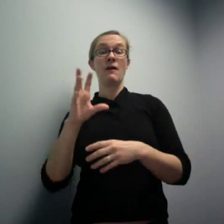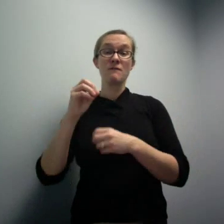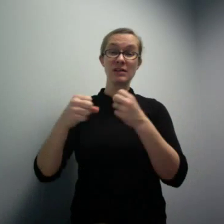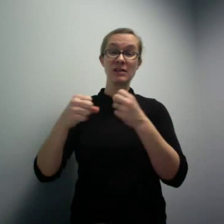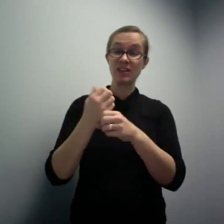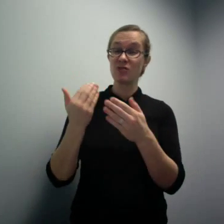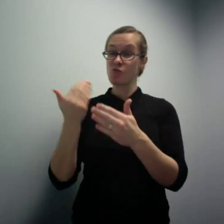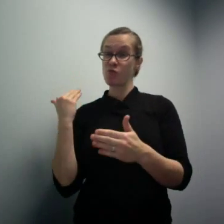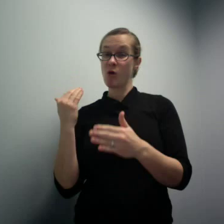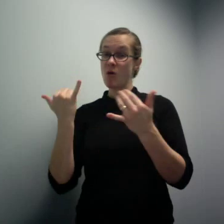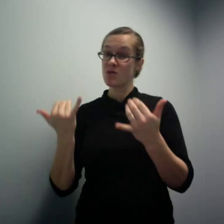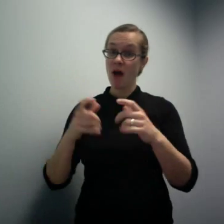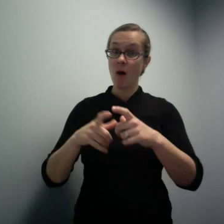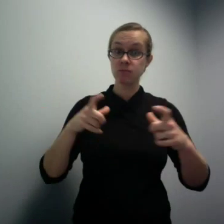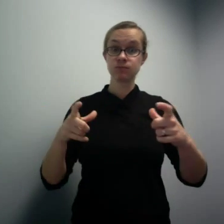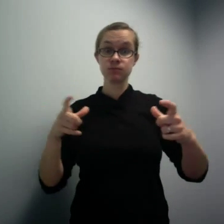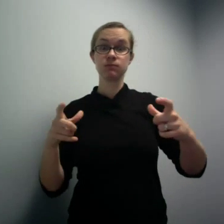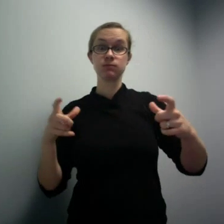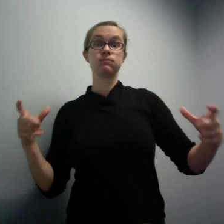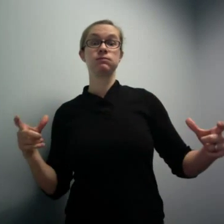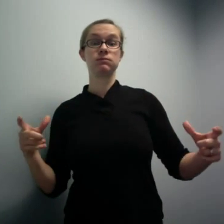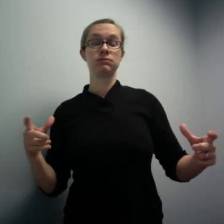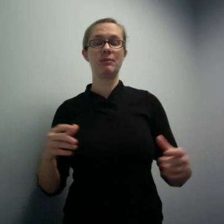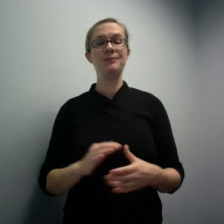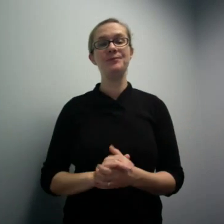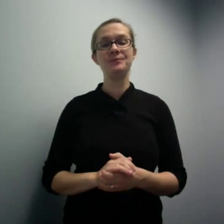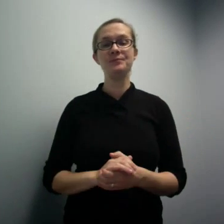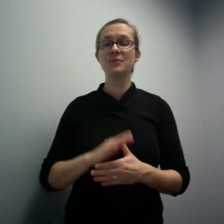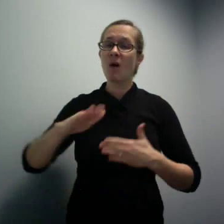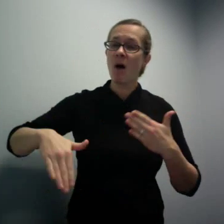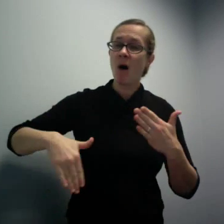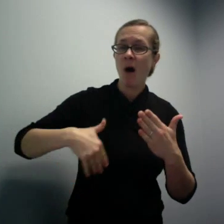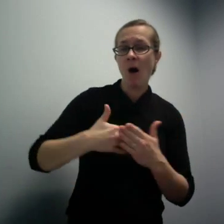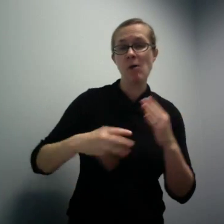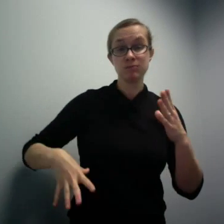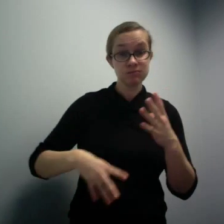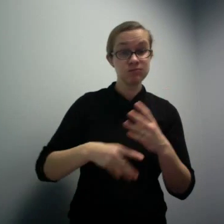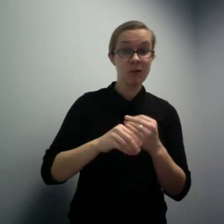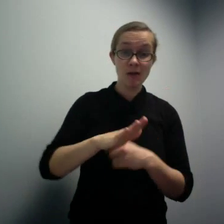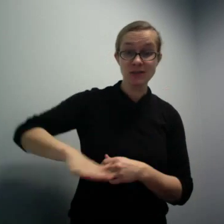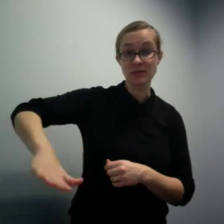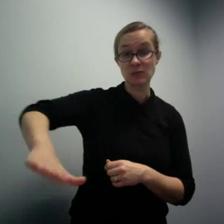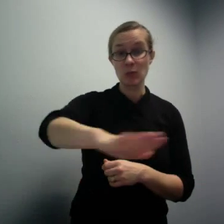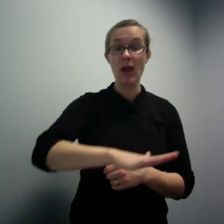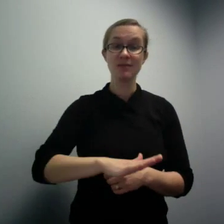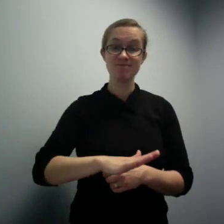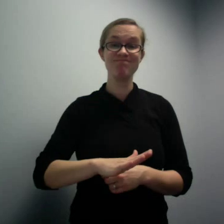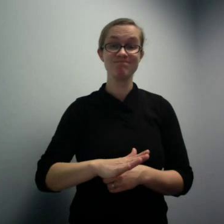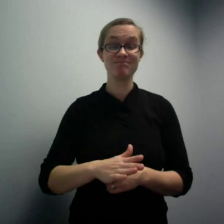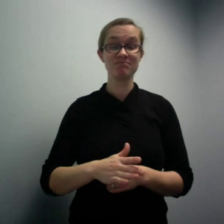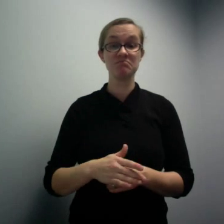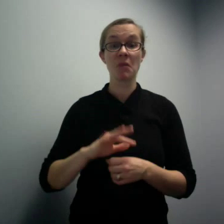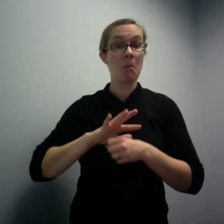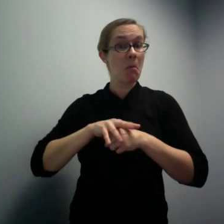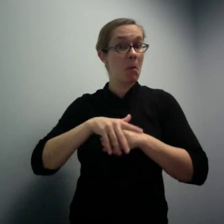3 times. So you think with all this extra space, we'd have plenty of room for all our stuff, right?